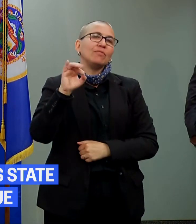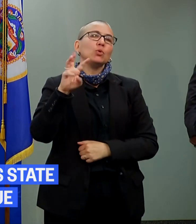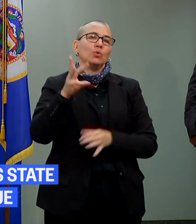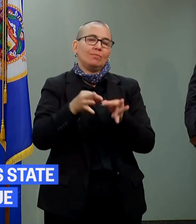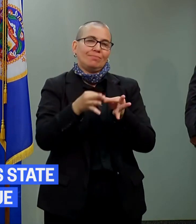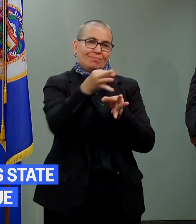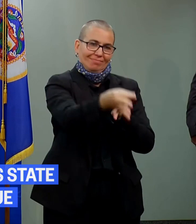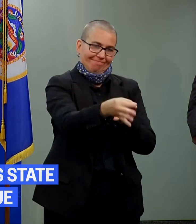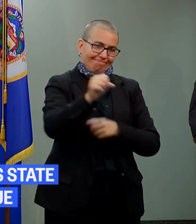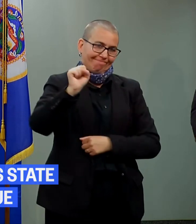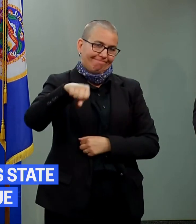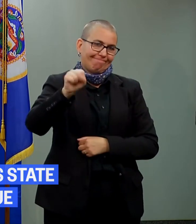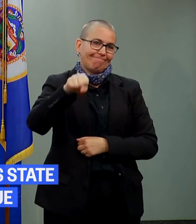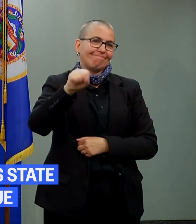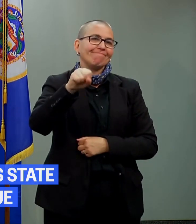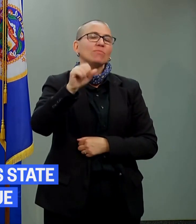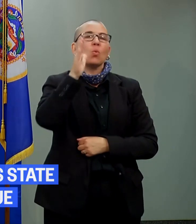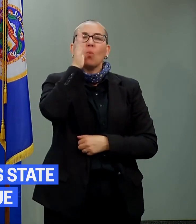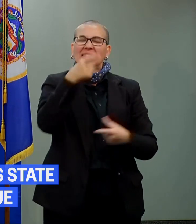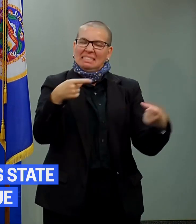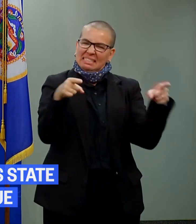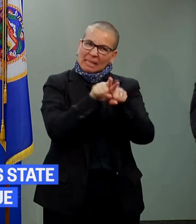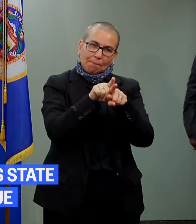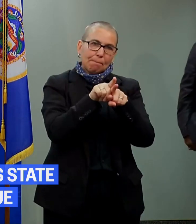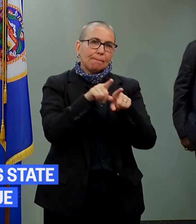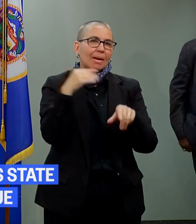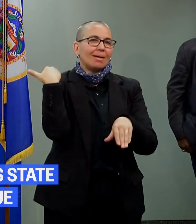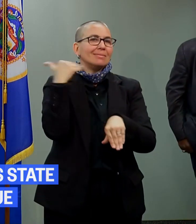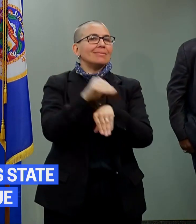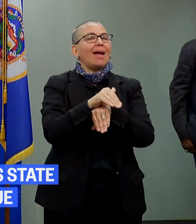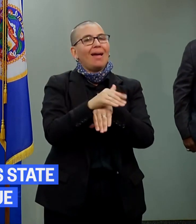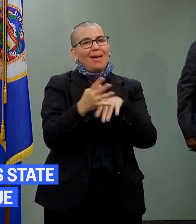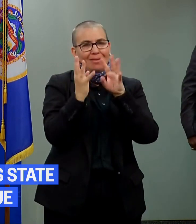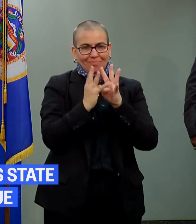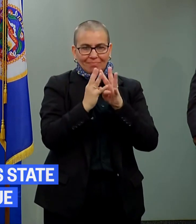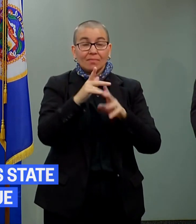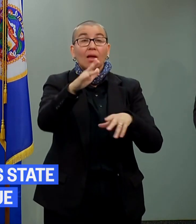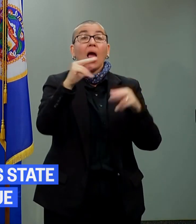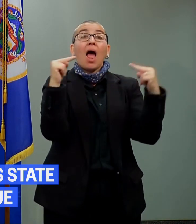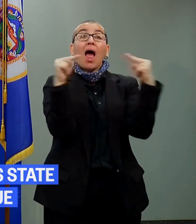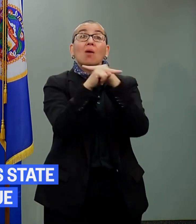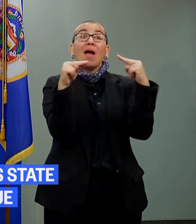today, like the closing of the major highways.